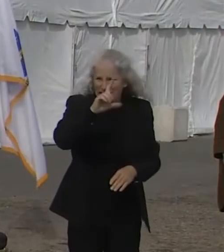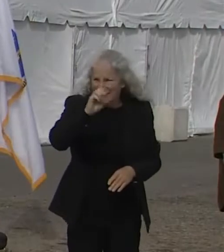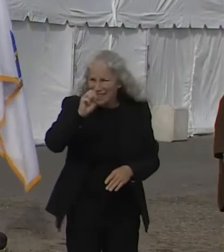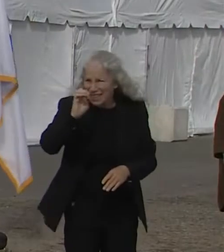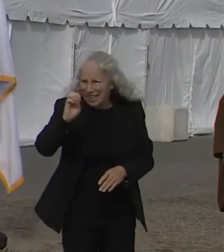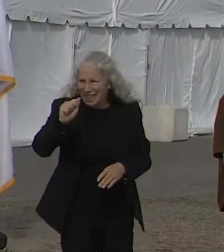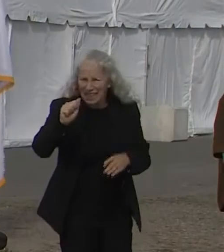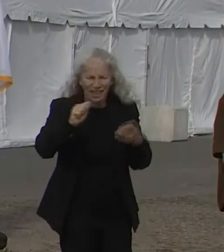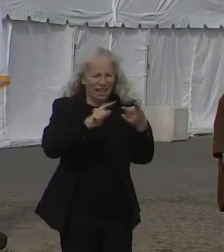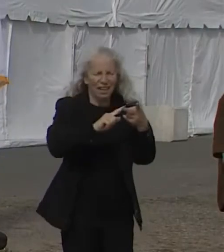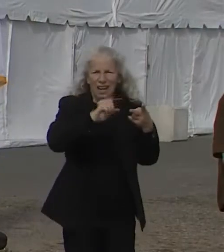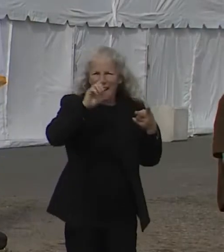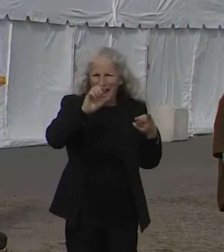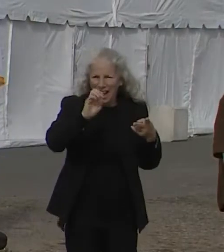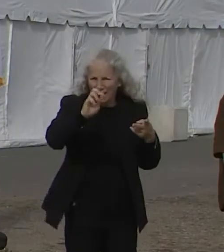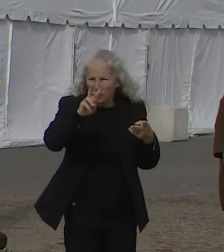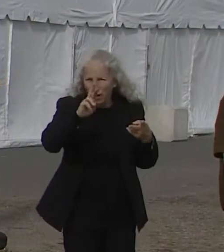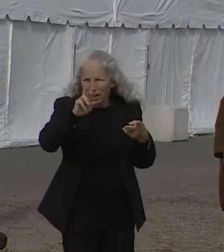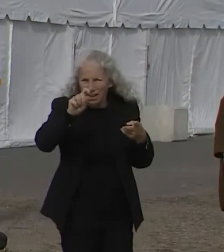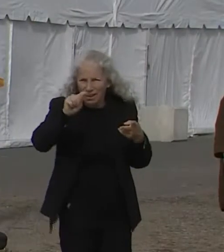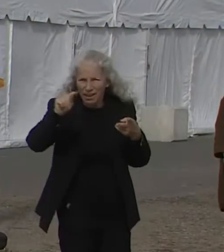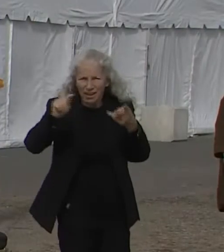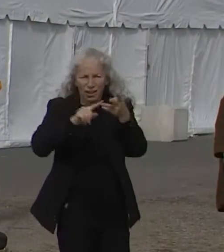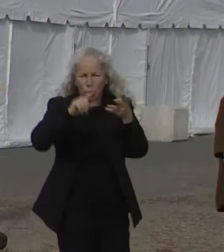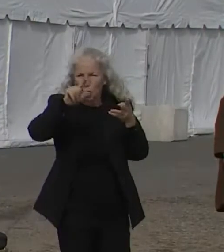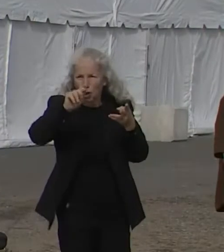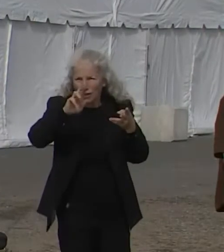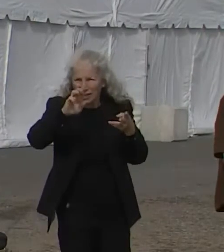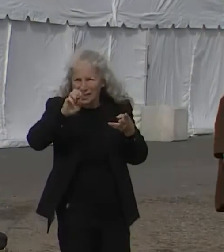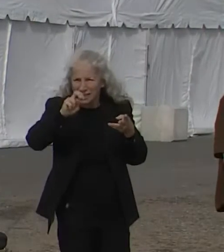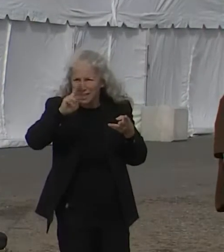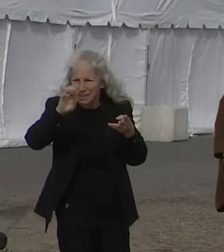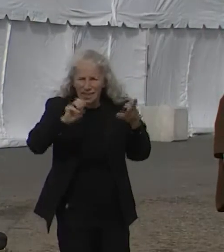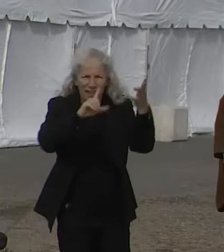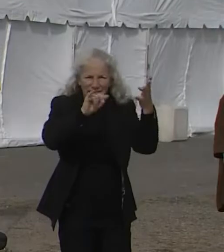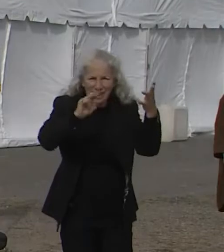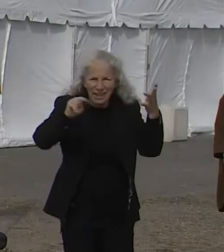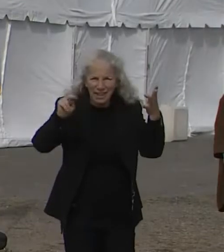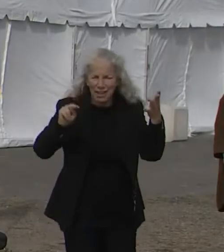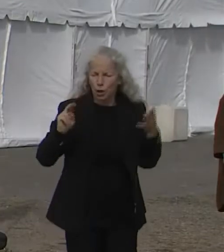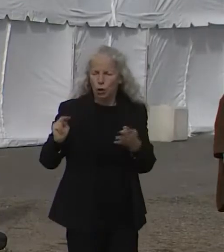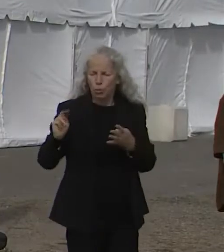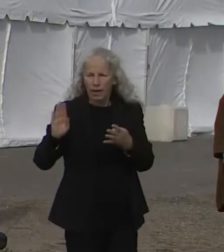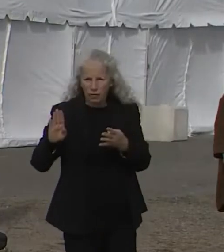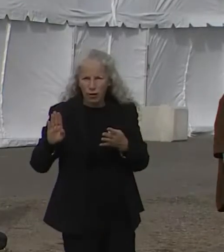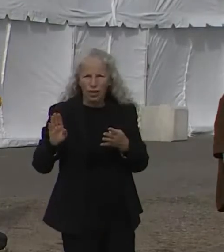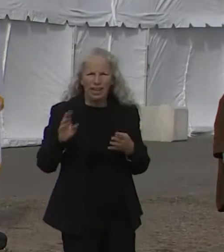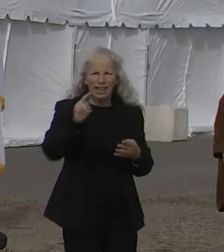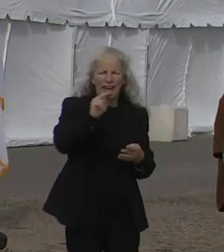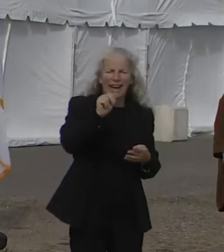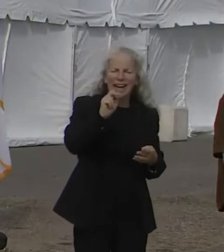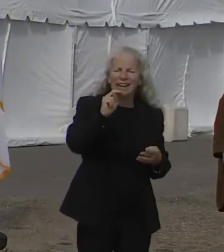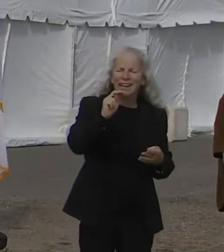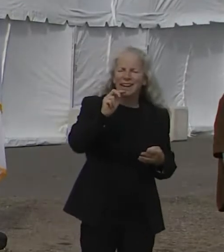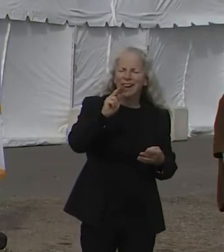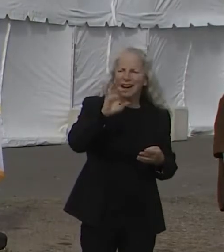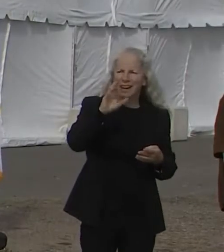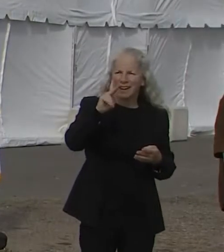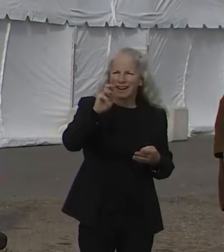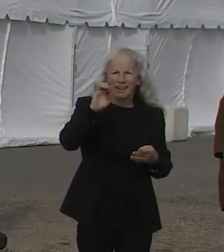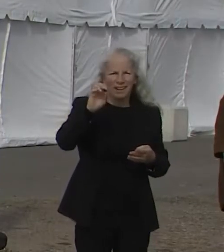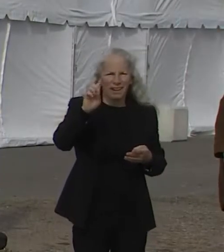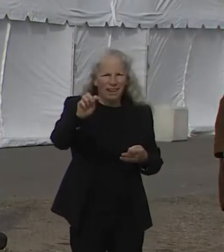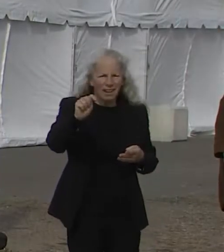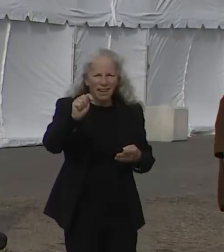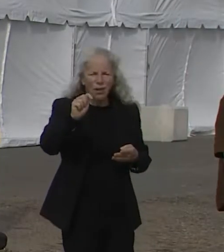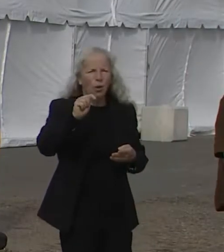Everett, Lawrence, Lynn, Nantucket, New Bedford, Revere, Framingham, Winthrop, and Worcester. Local